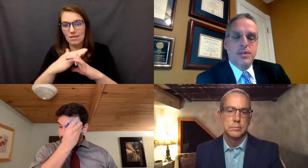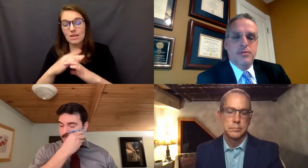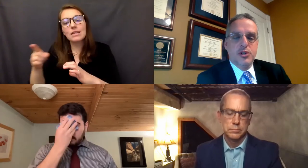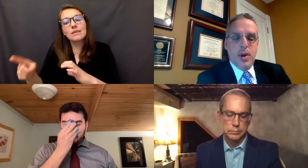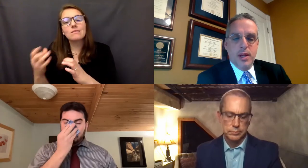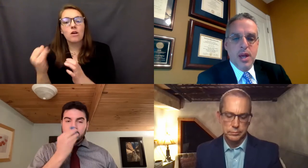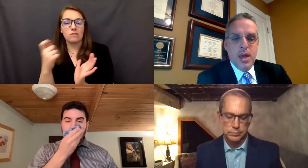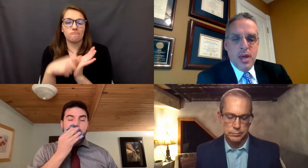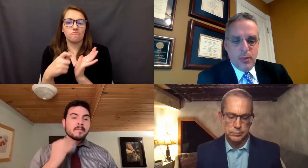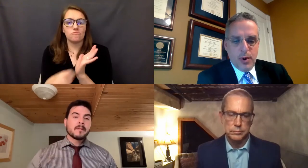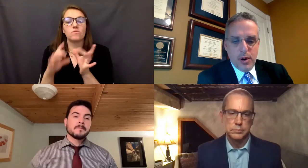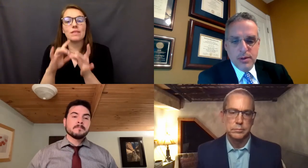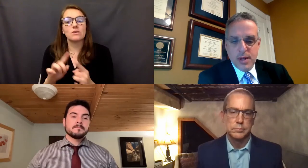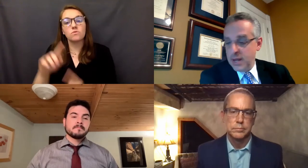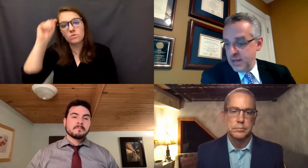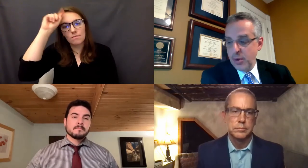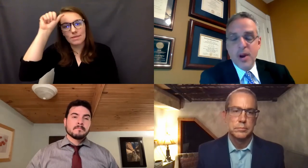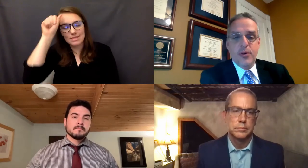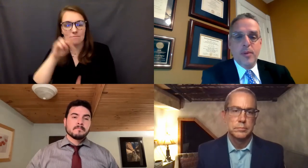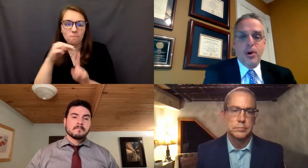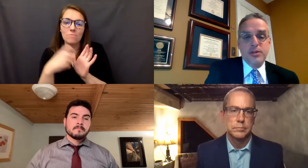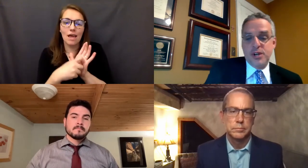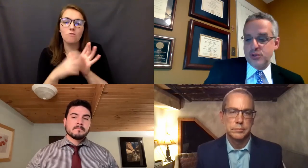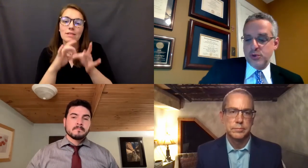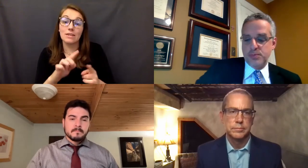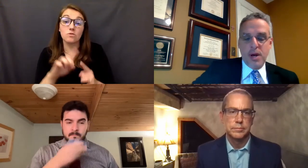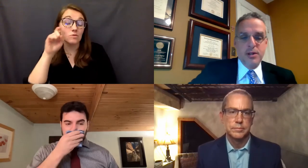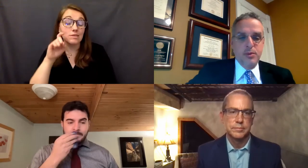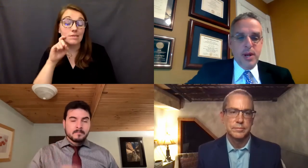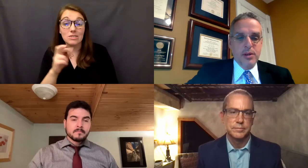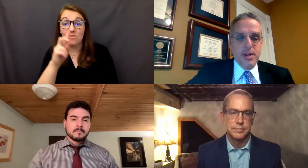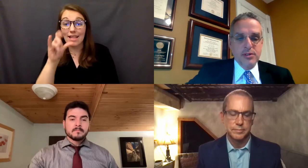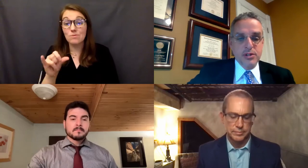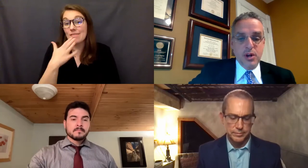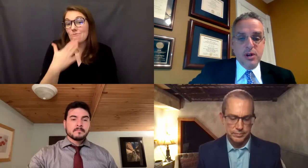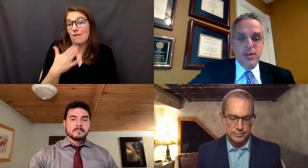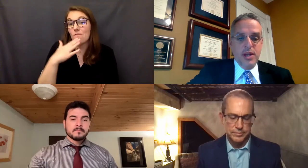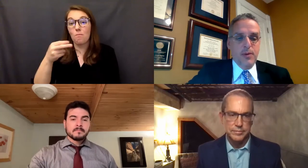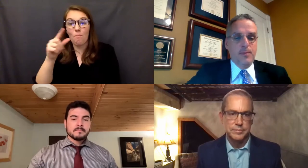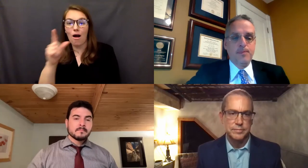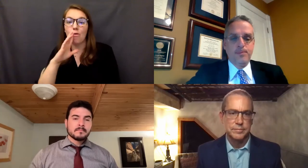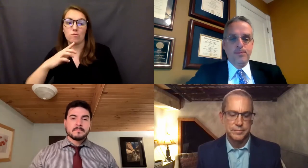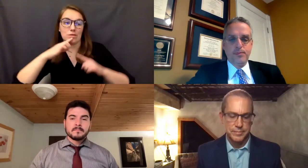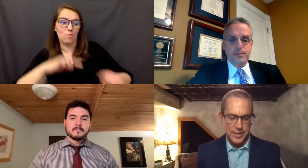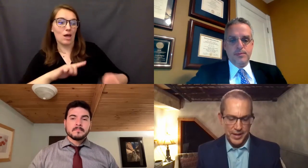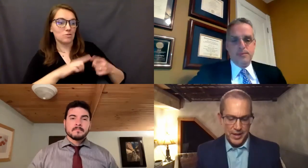and purpose of sexuality. We're deeply grateful that Paul is here to respond to Miguel's excellent talk. Thank